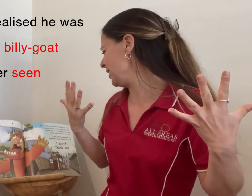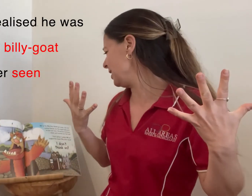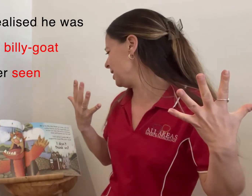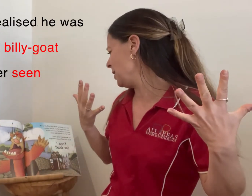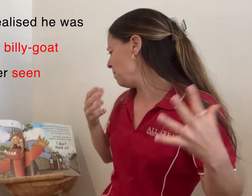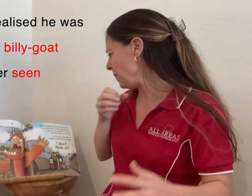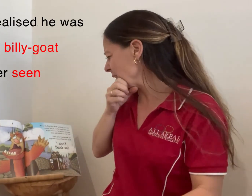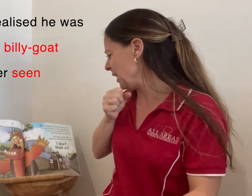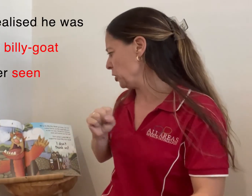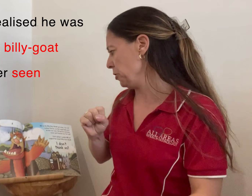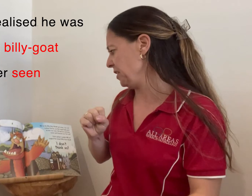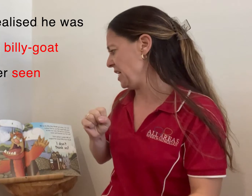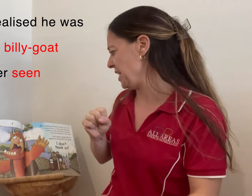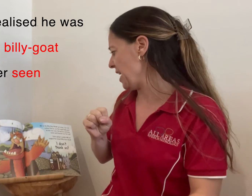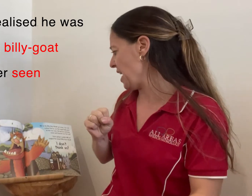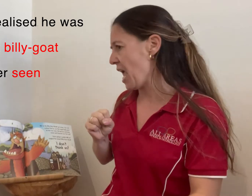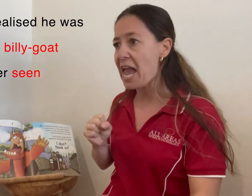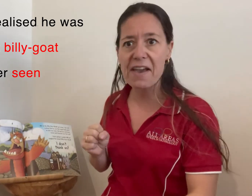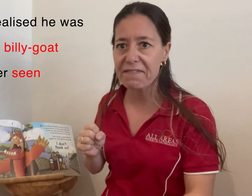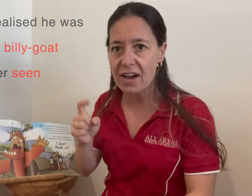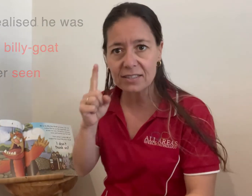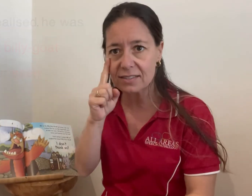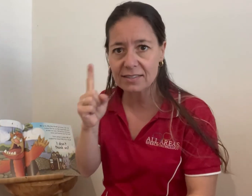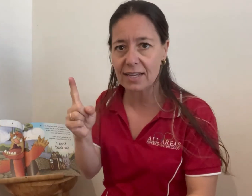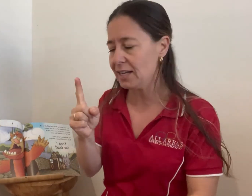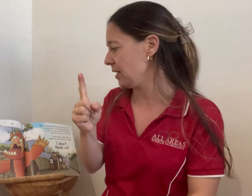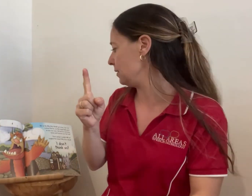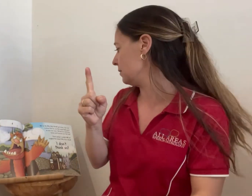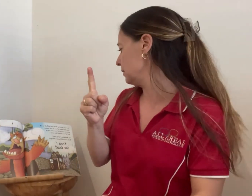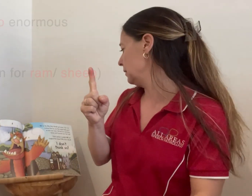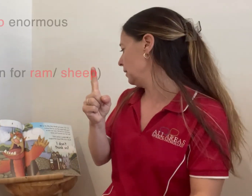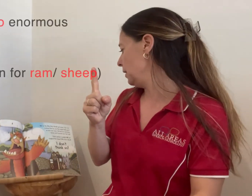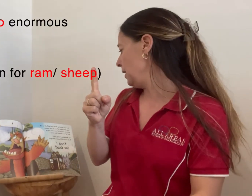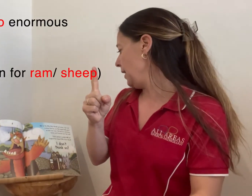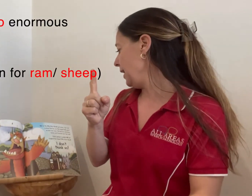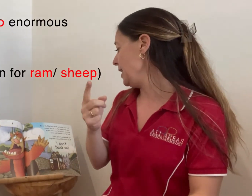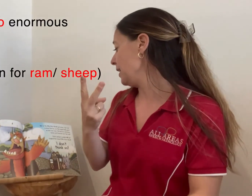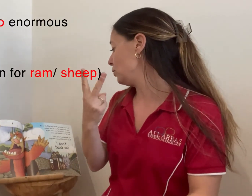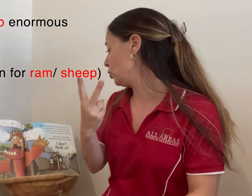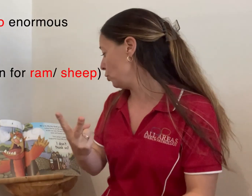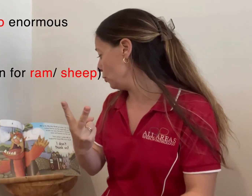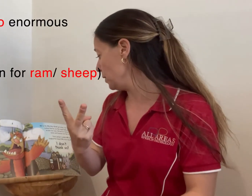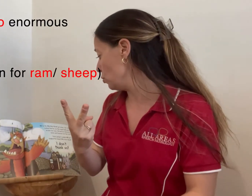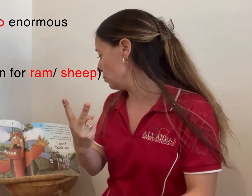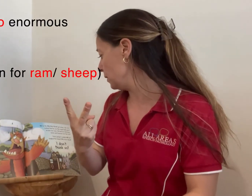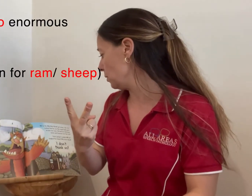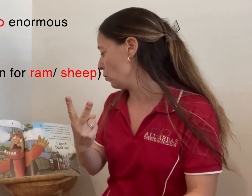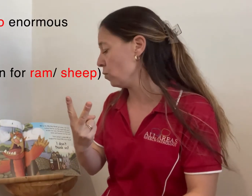largest Billy Goat he had ever seen. He had two enormous